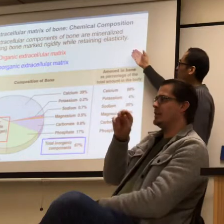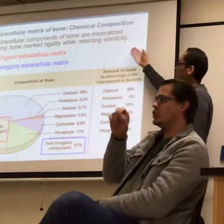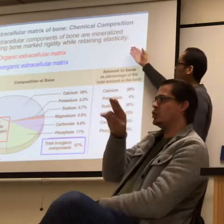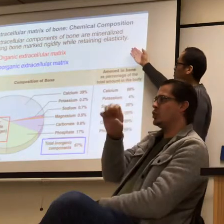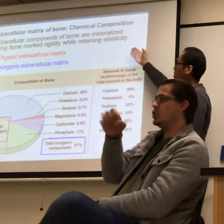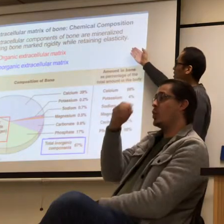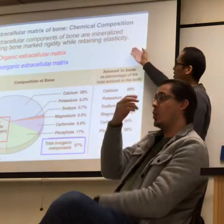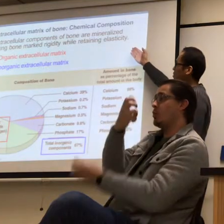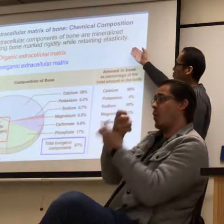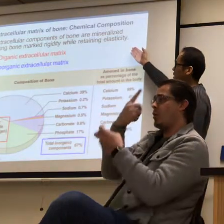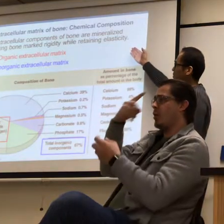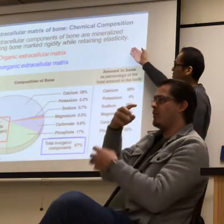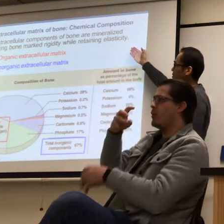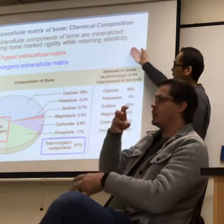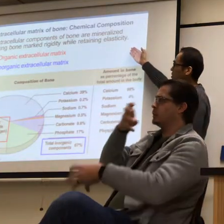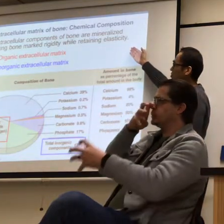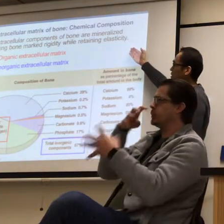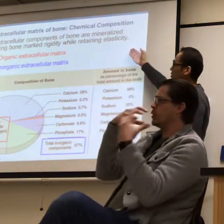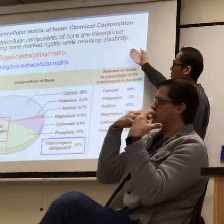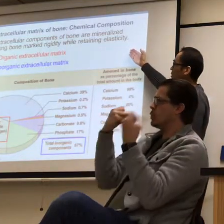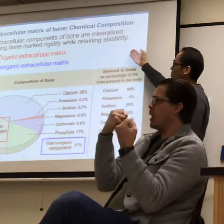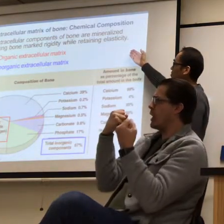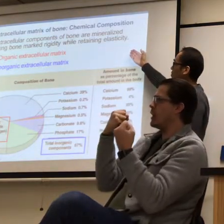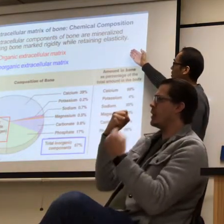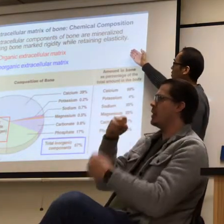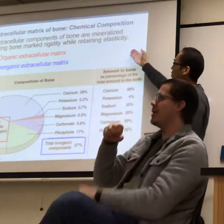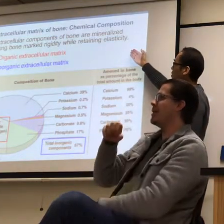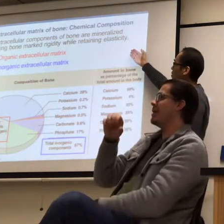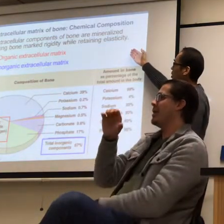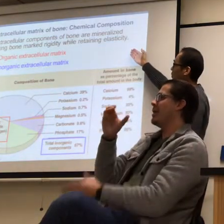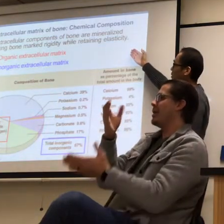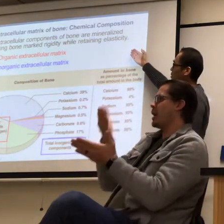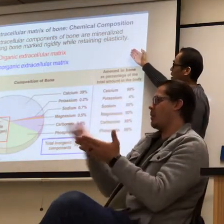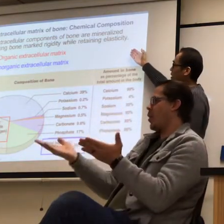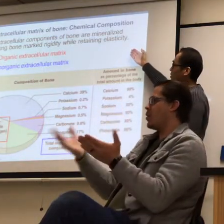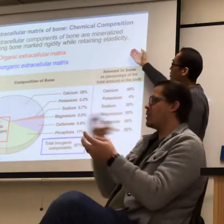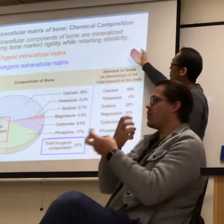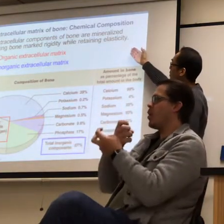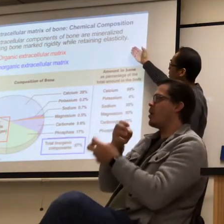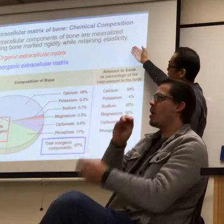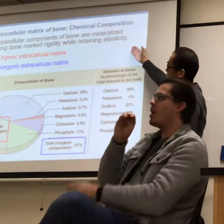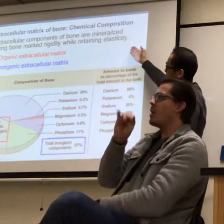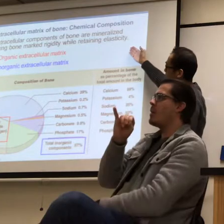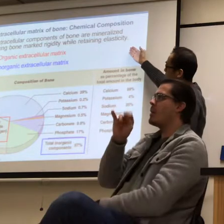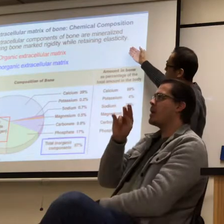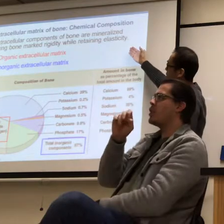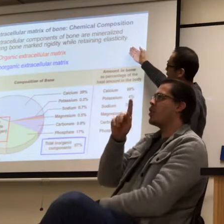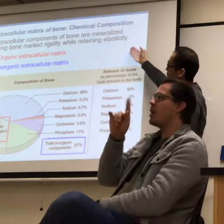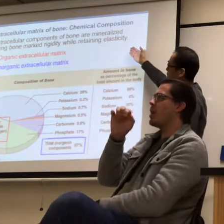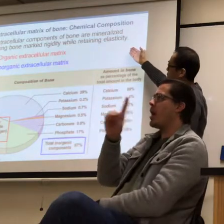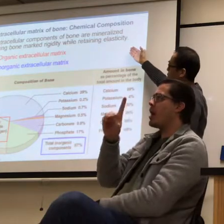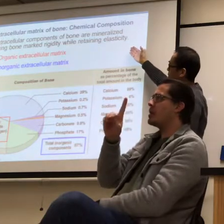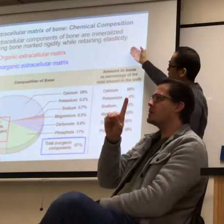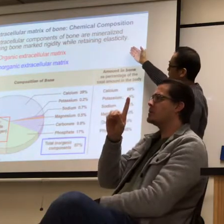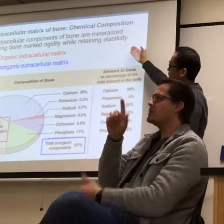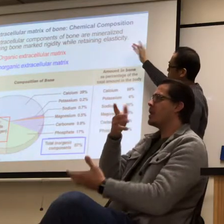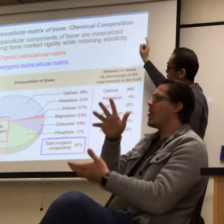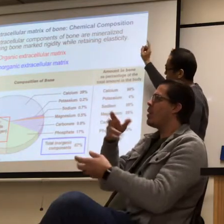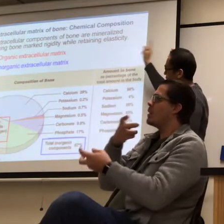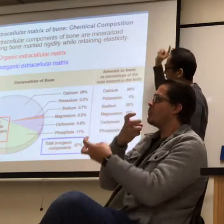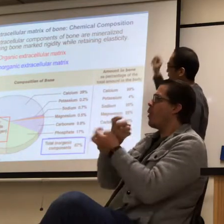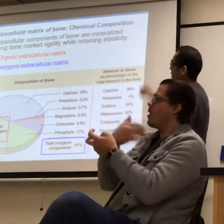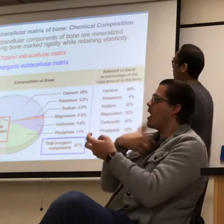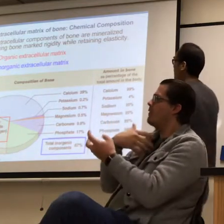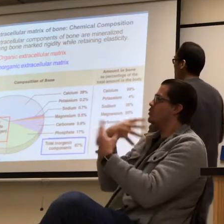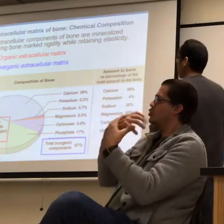its rigidity and strength. So the extracellular components of bone are mineralized, giving bone that marked rigidity